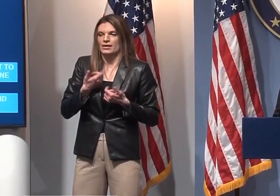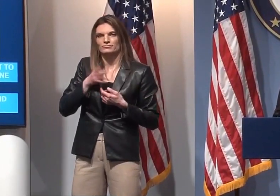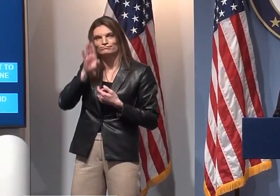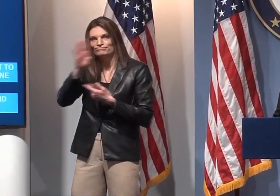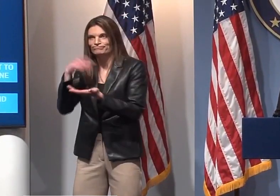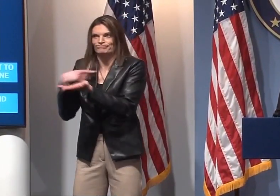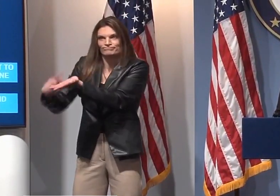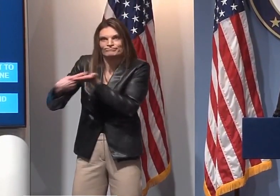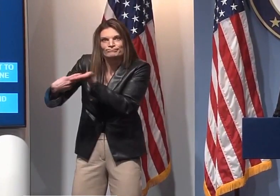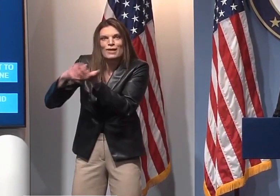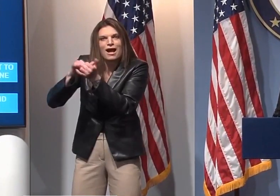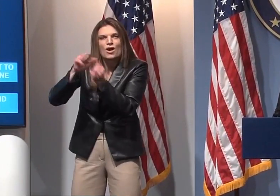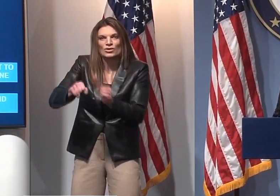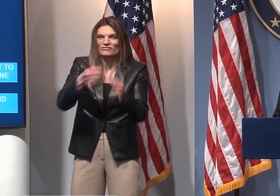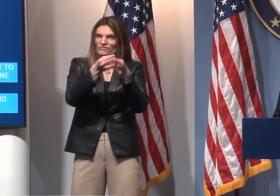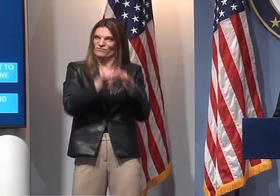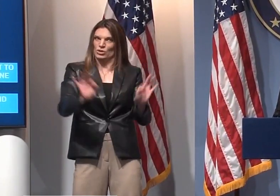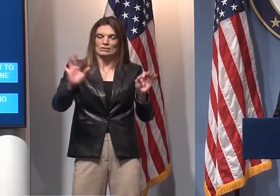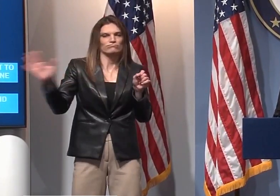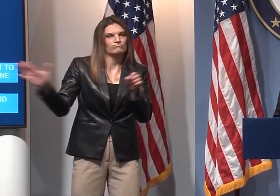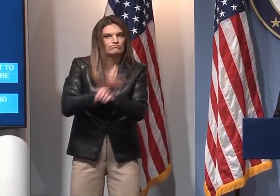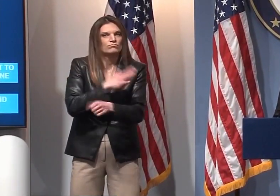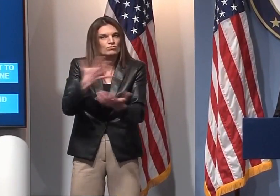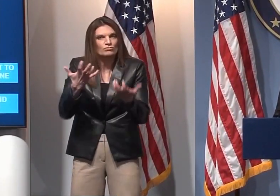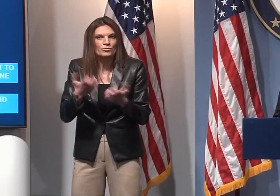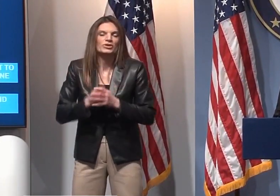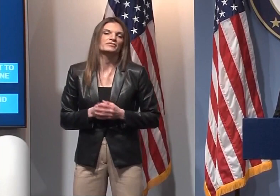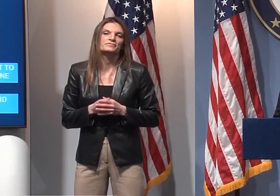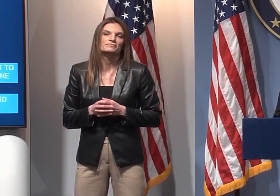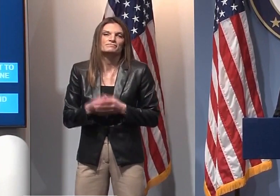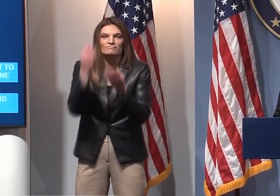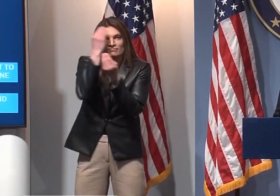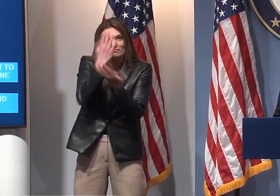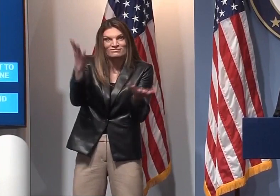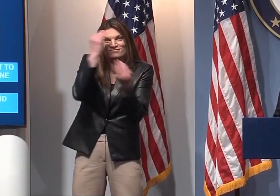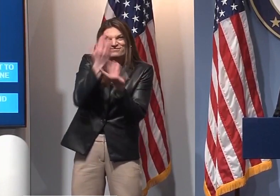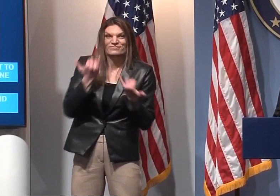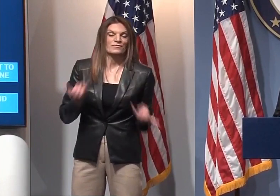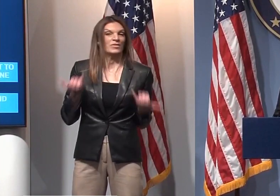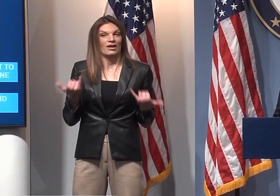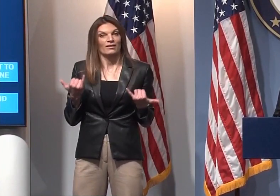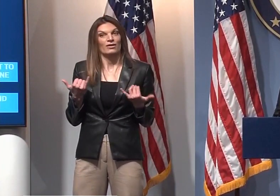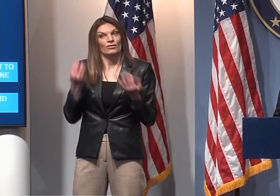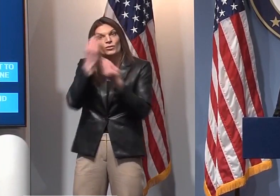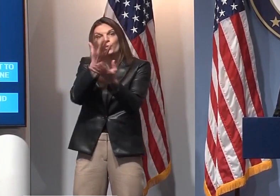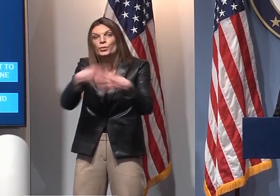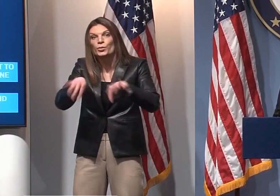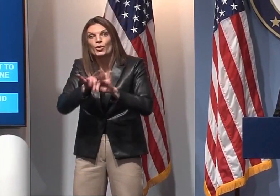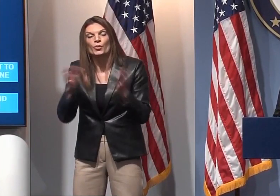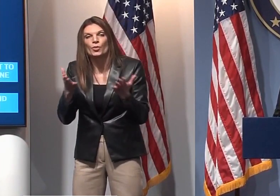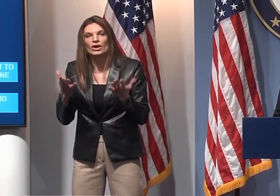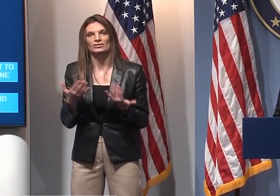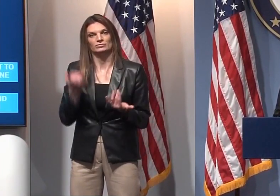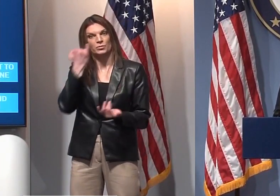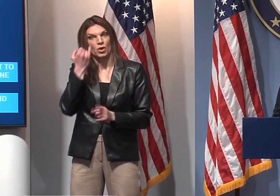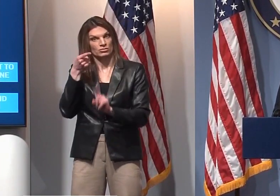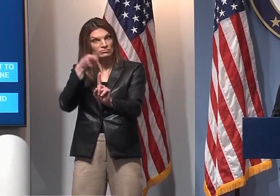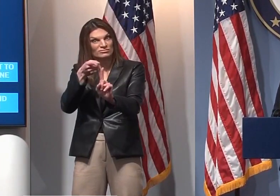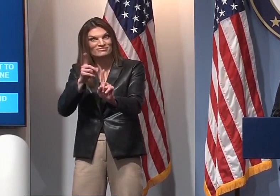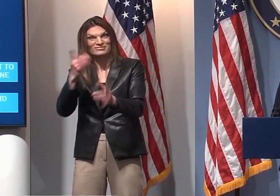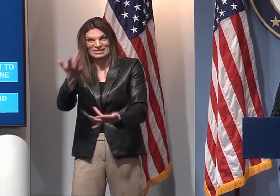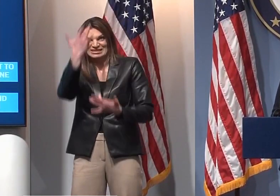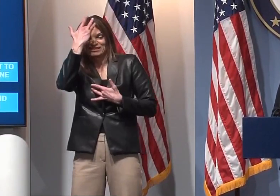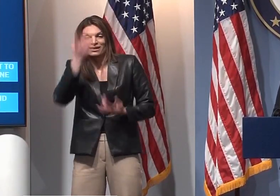waived. I want you to know that we are doing everything we can to make this therapy available to everyone who qualifies for free